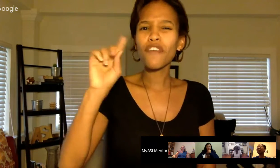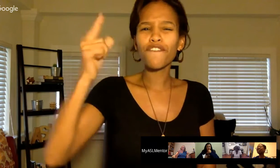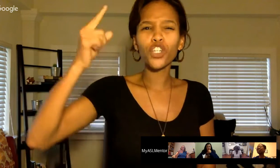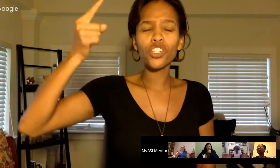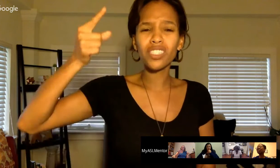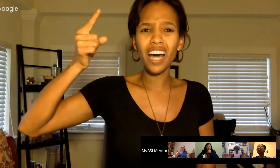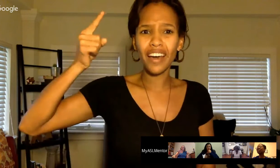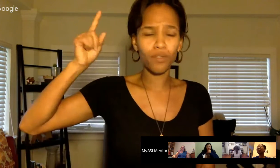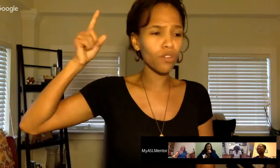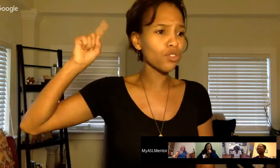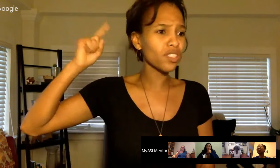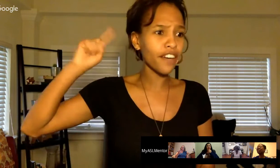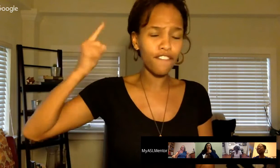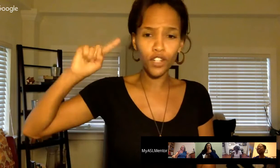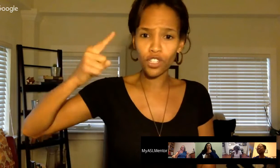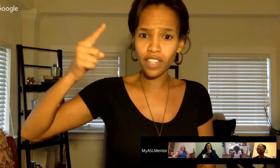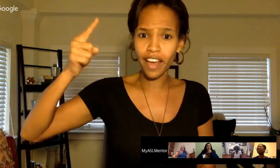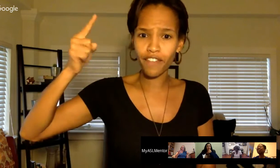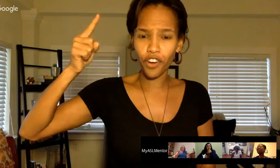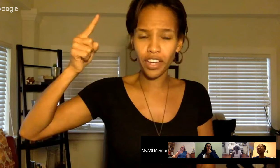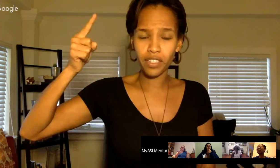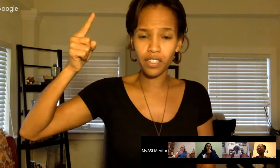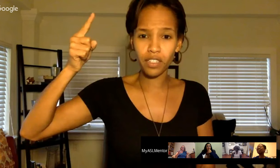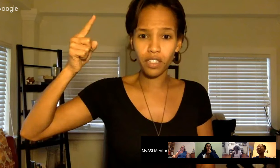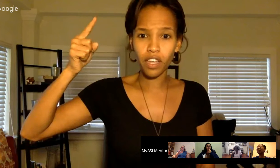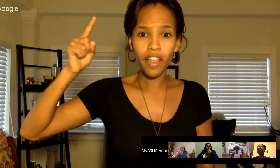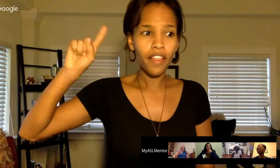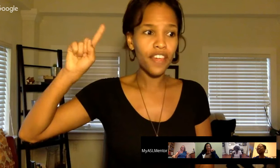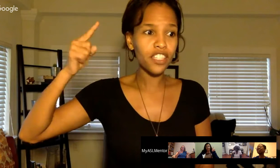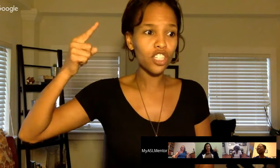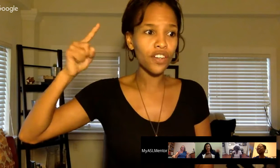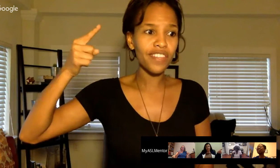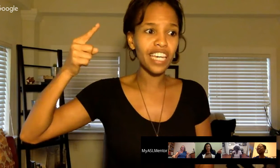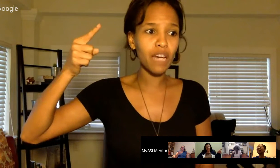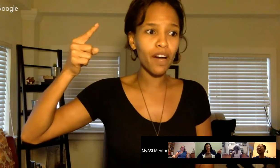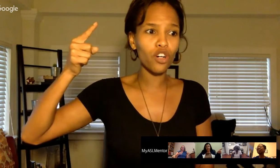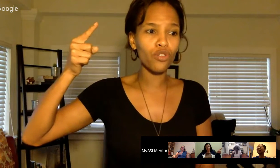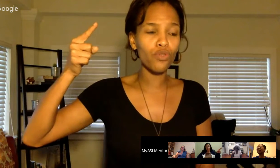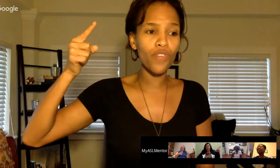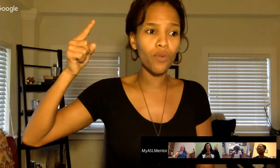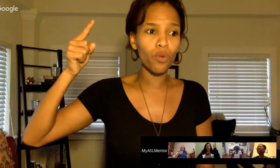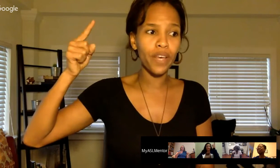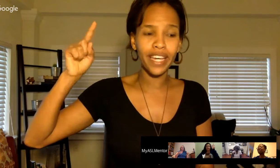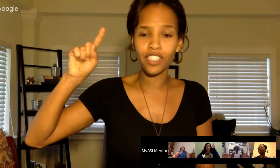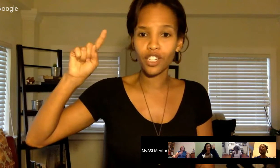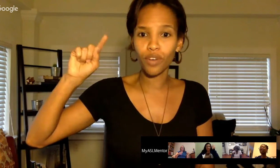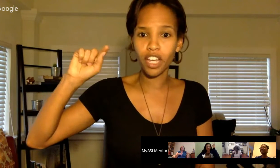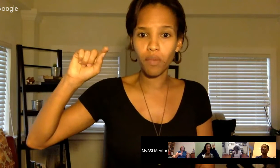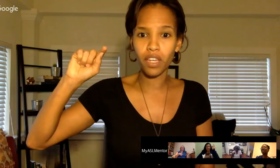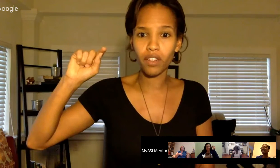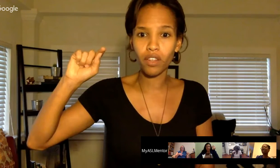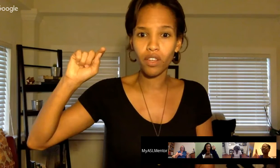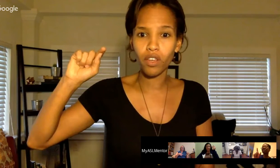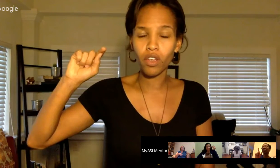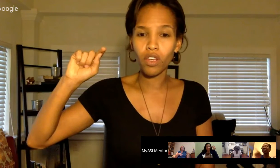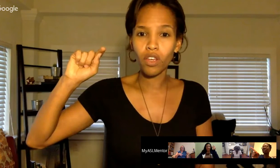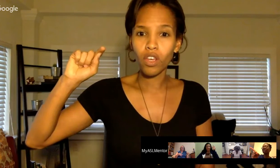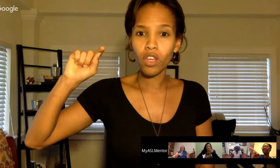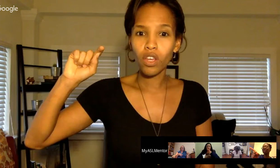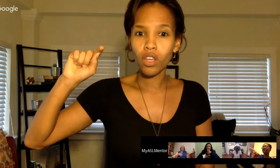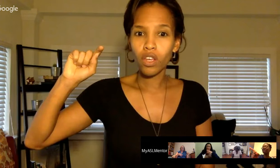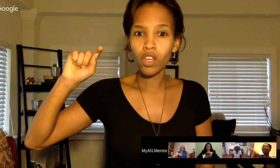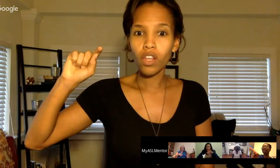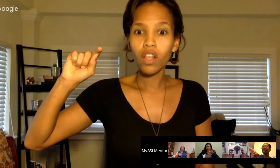Just give me the first sign. What would you sign first in that phrase? They start thinking about who they will pick as their running mate.